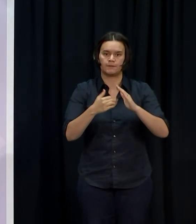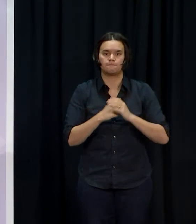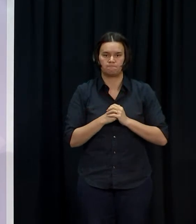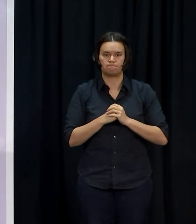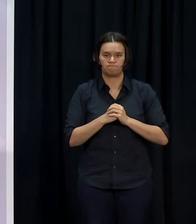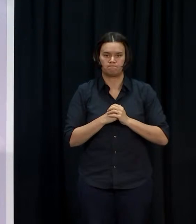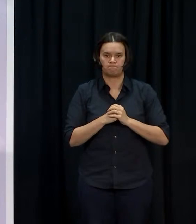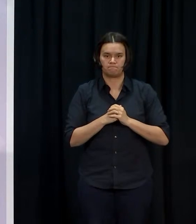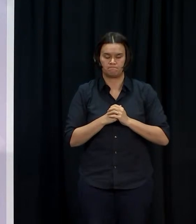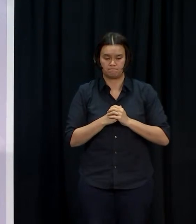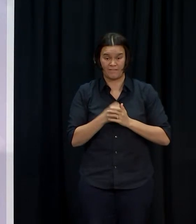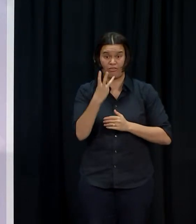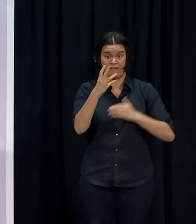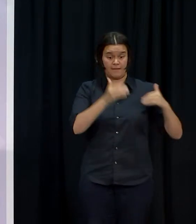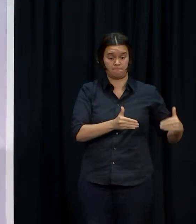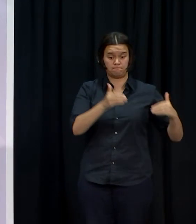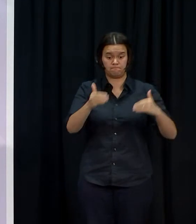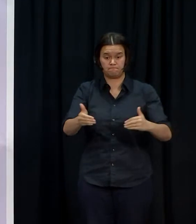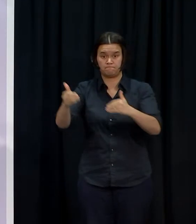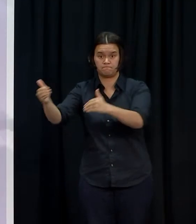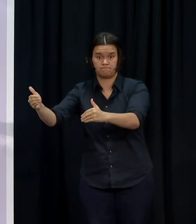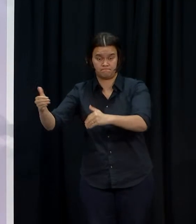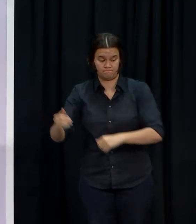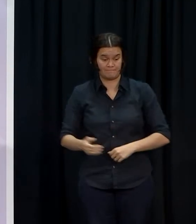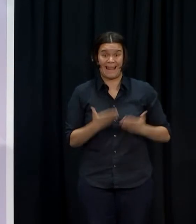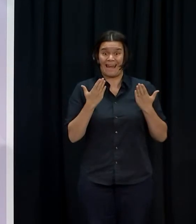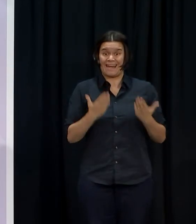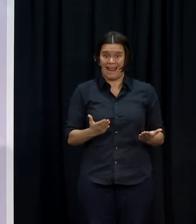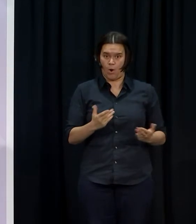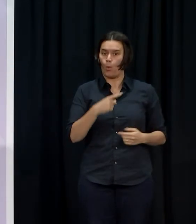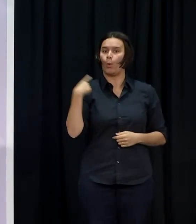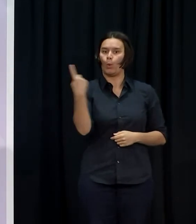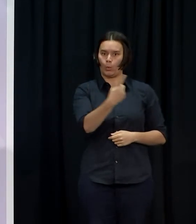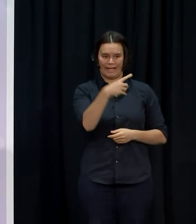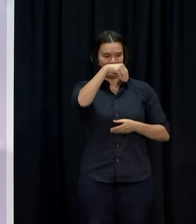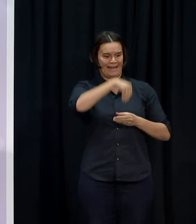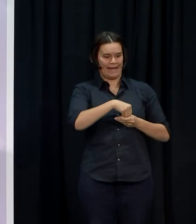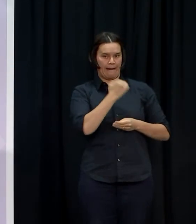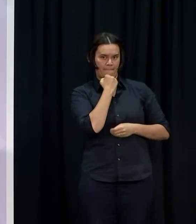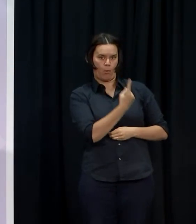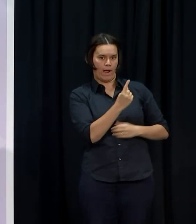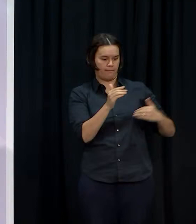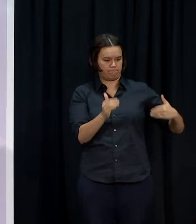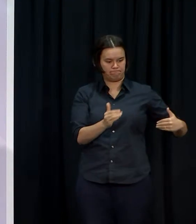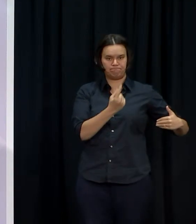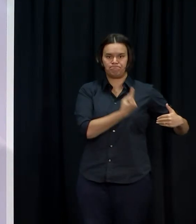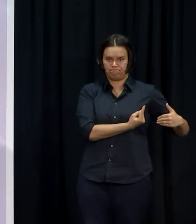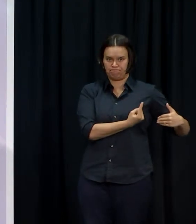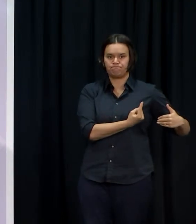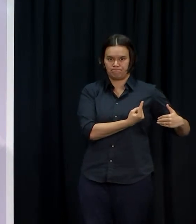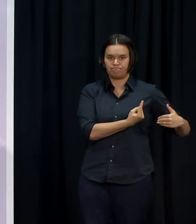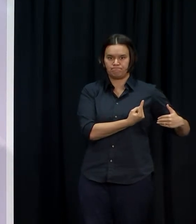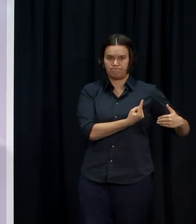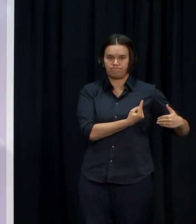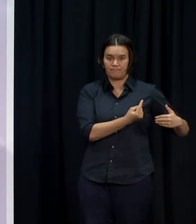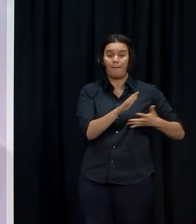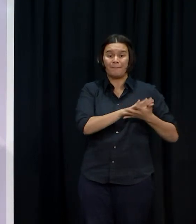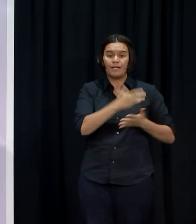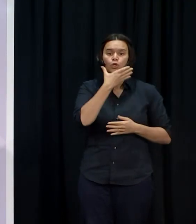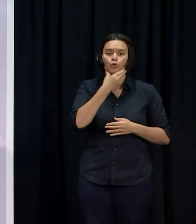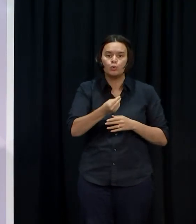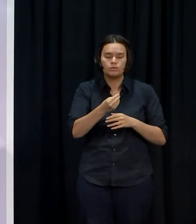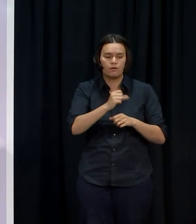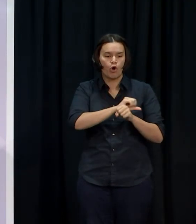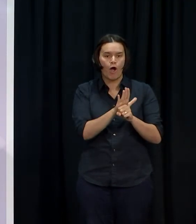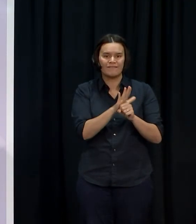1 is where we are now, and what we are doing, and we're doing what we have successfully done with Delta, using our tools from a stamp